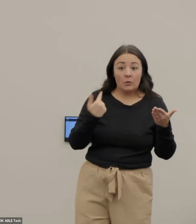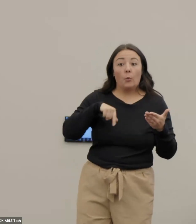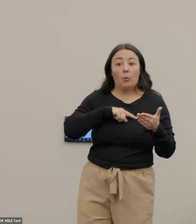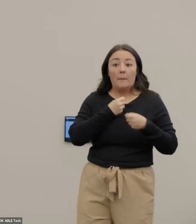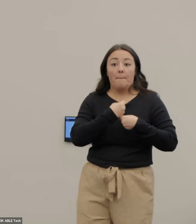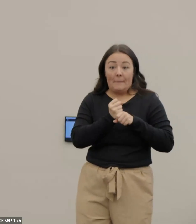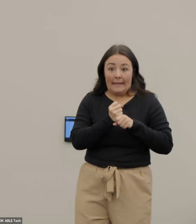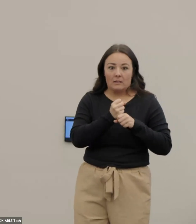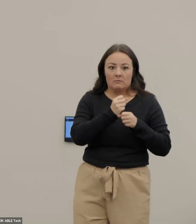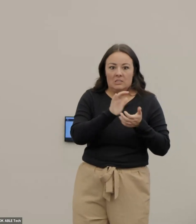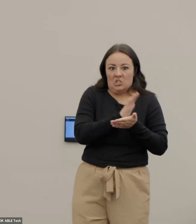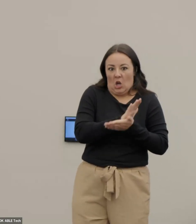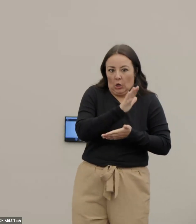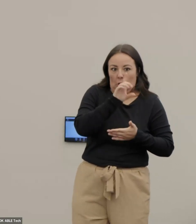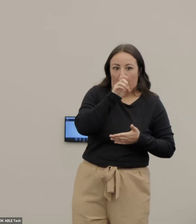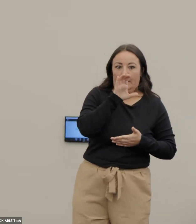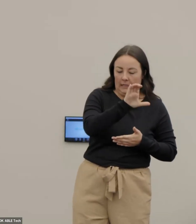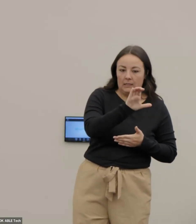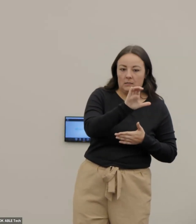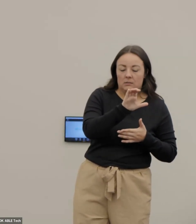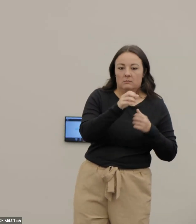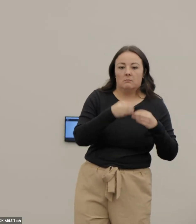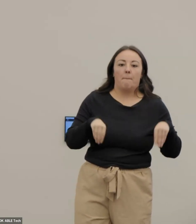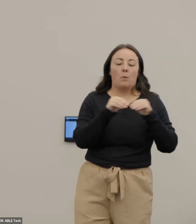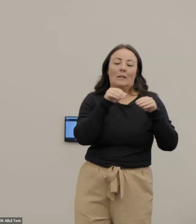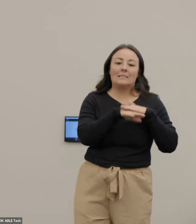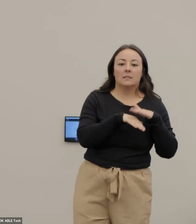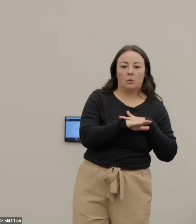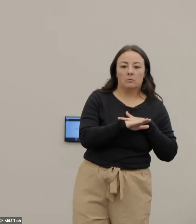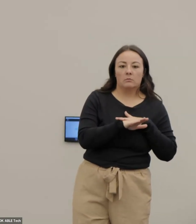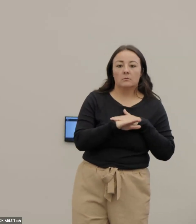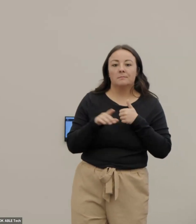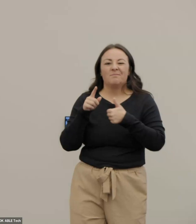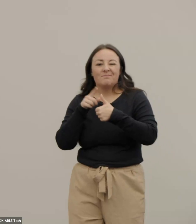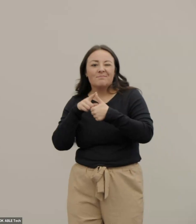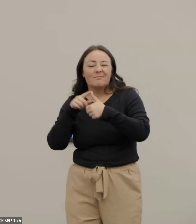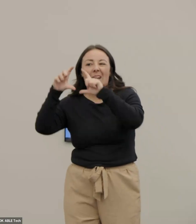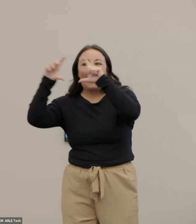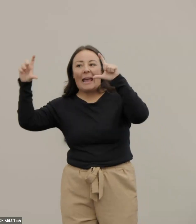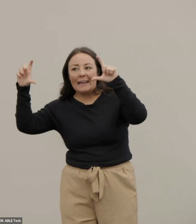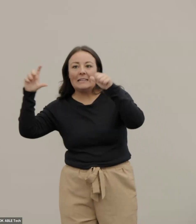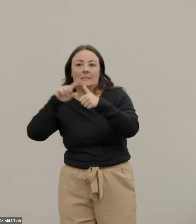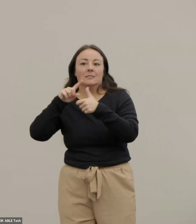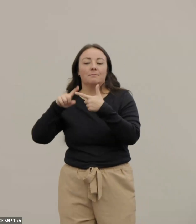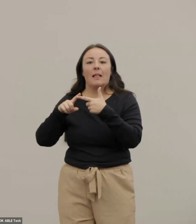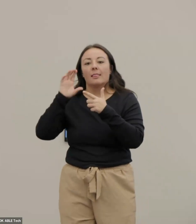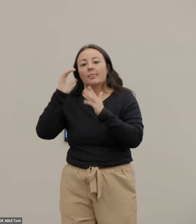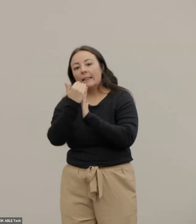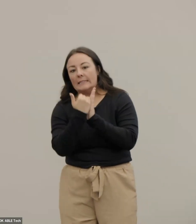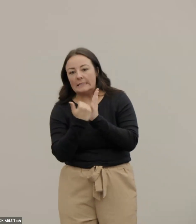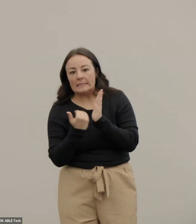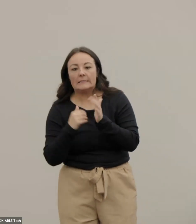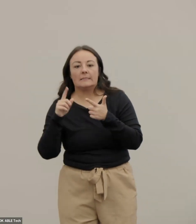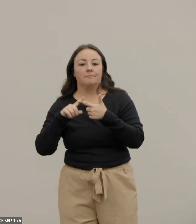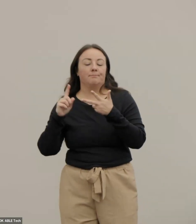more accessible. What gives a document structure? I mentioned a bunch of them, but headings, images, captions, lists, tables,